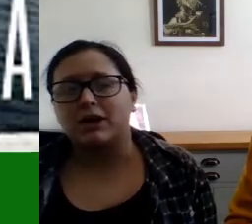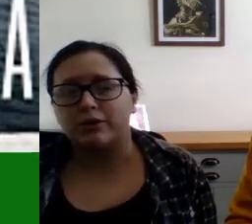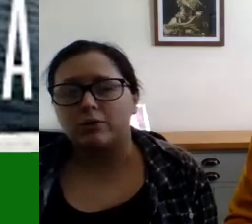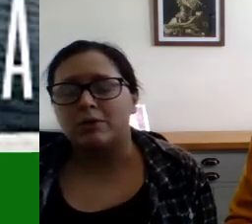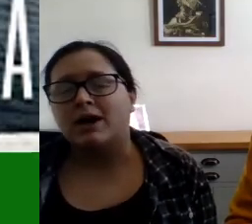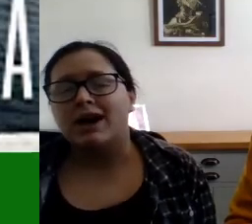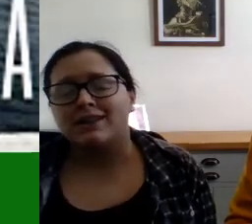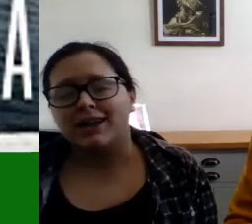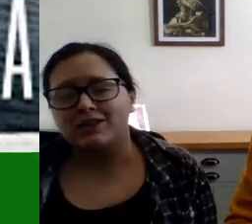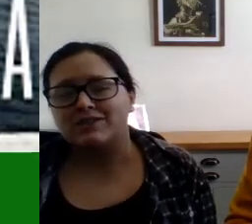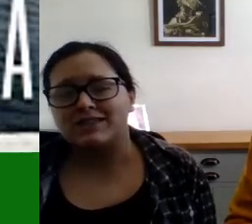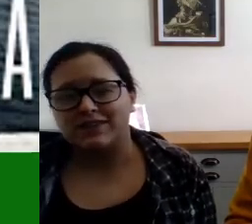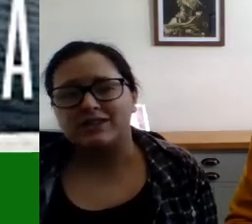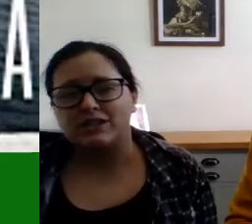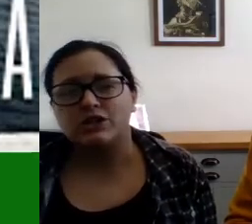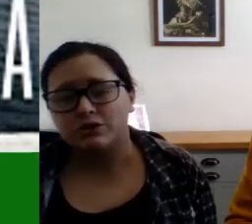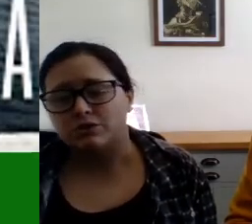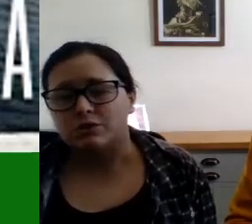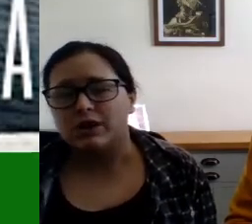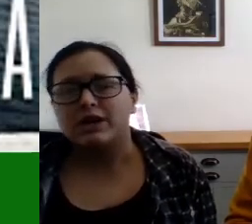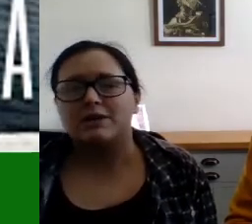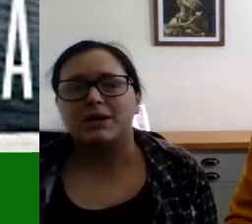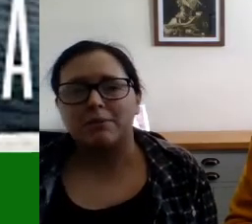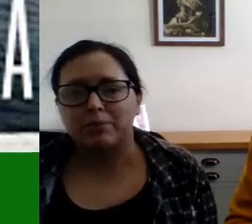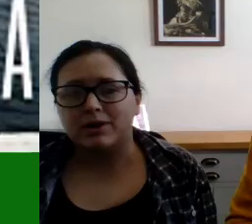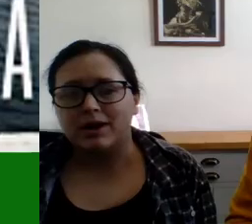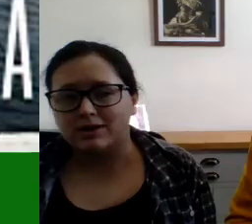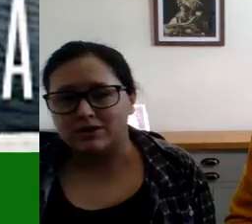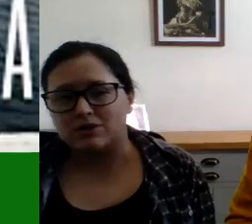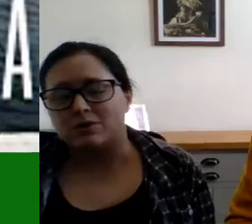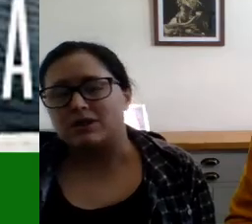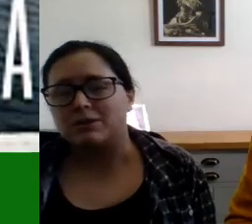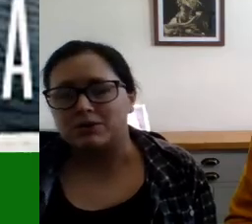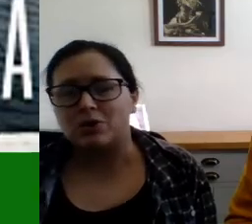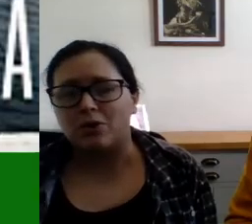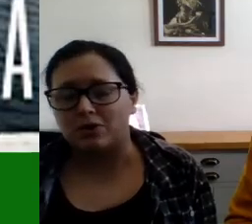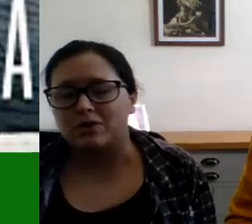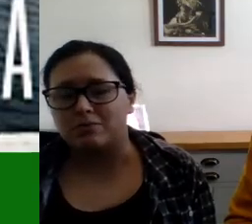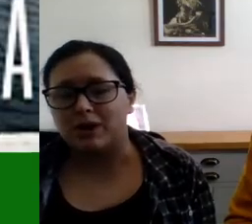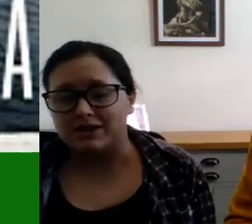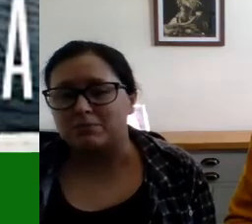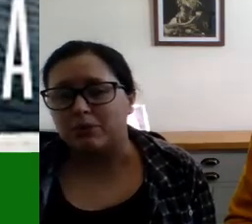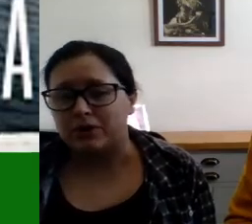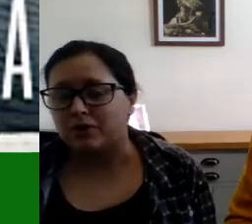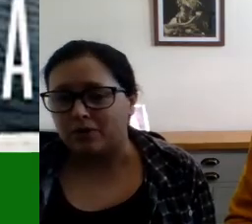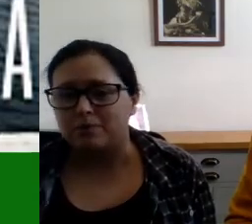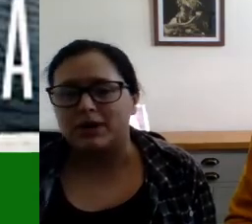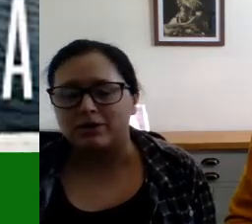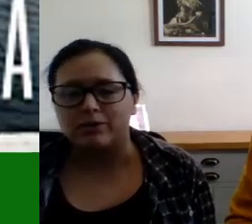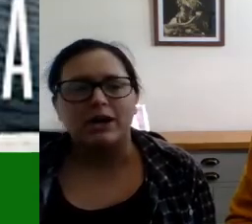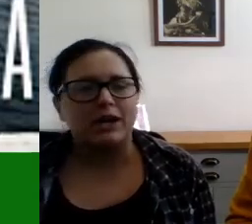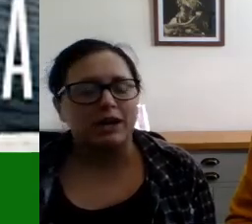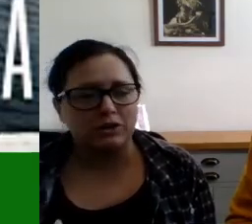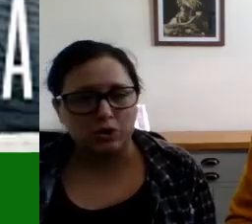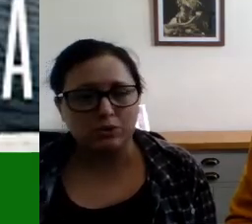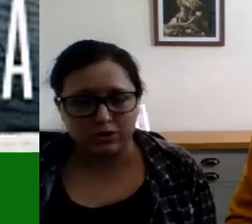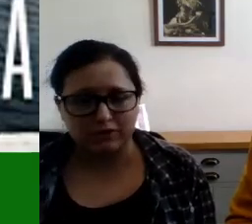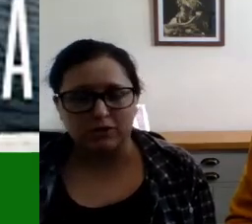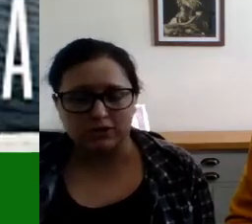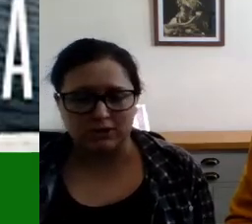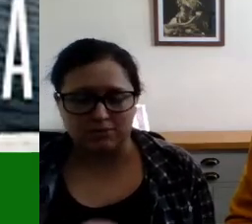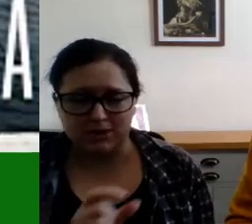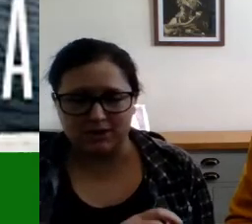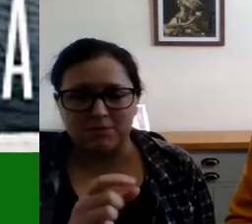admitted to a care home. At the age of 72, he began playing the songs that he was taught as a boy on the piano. He had